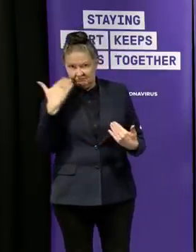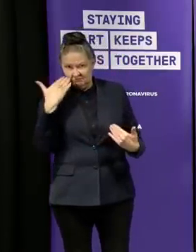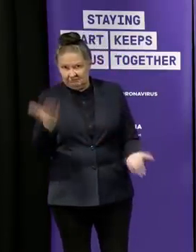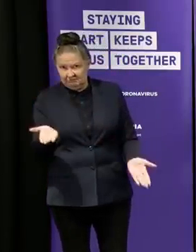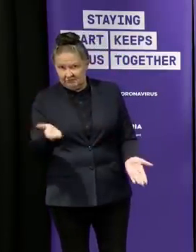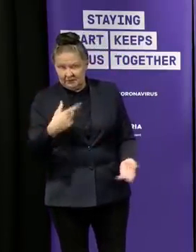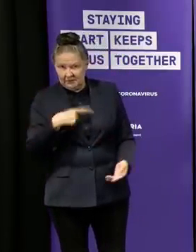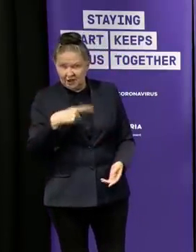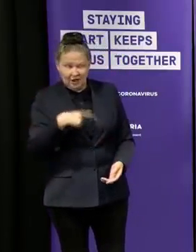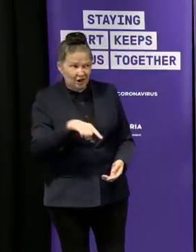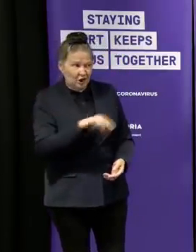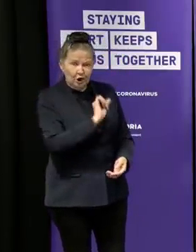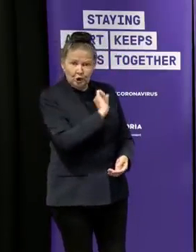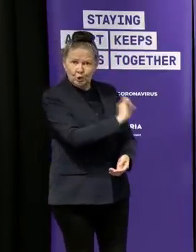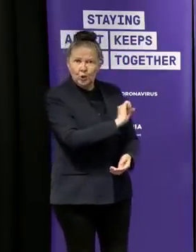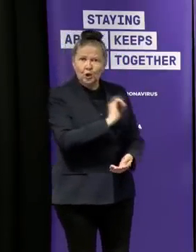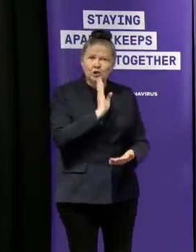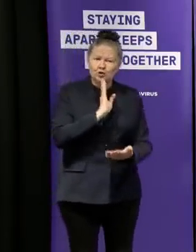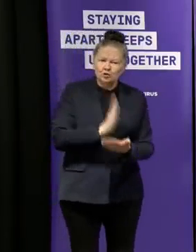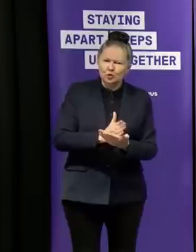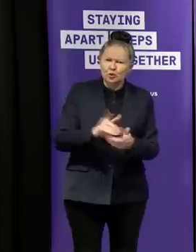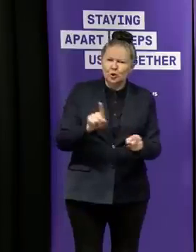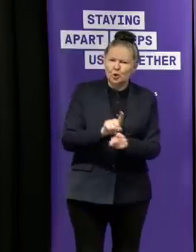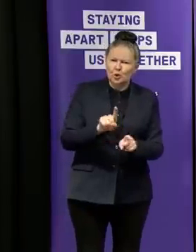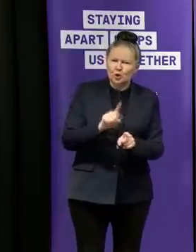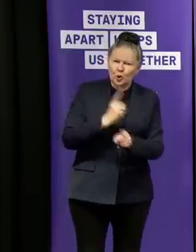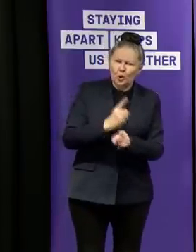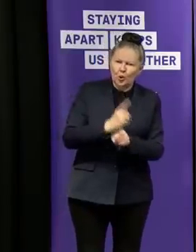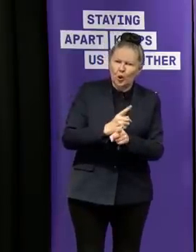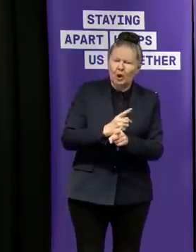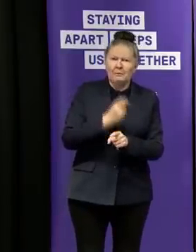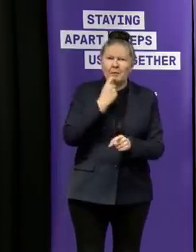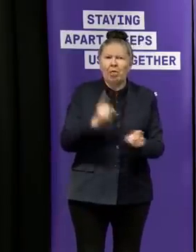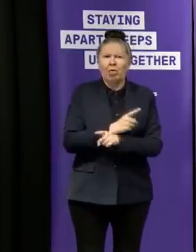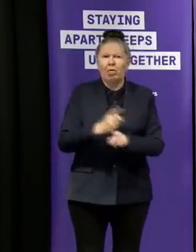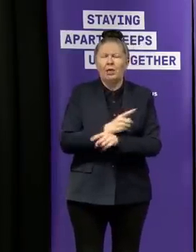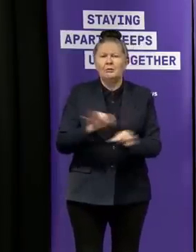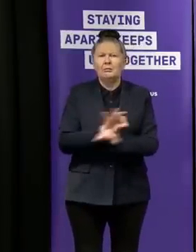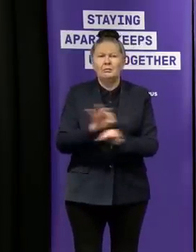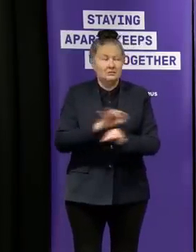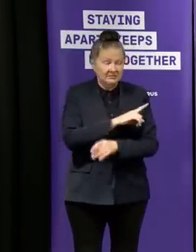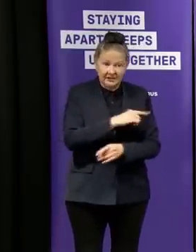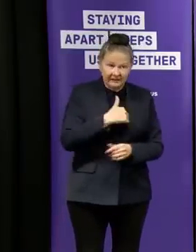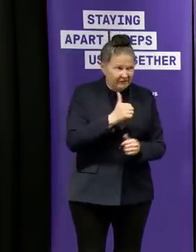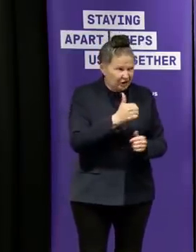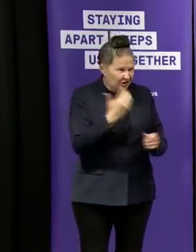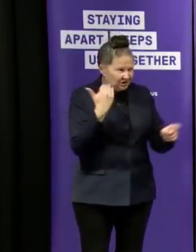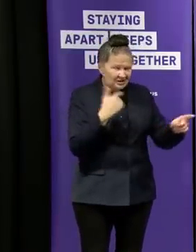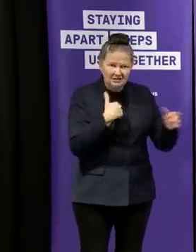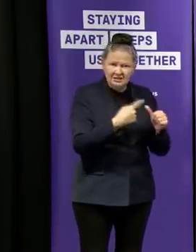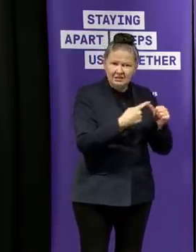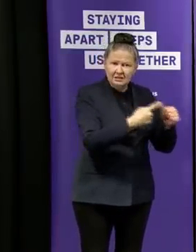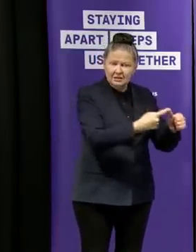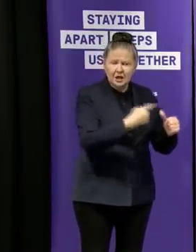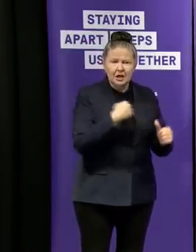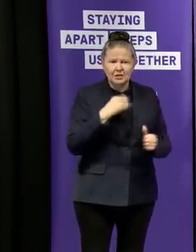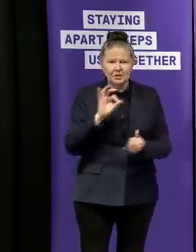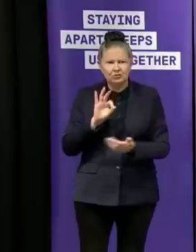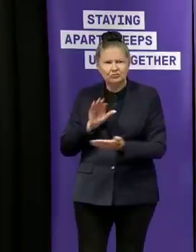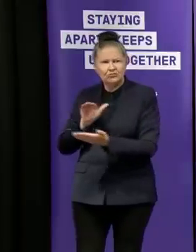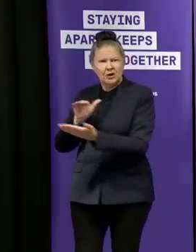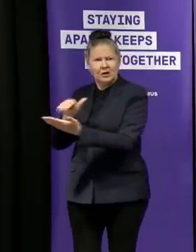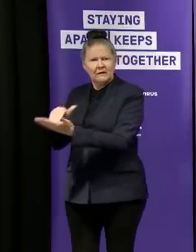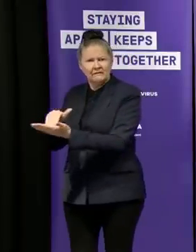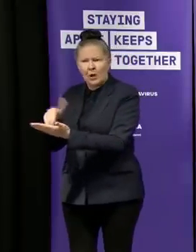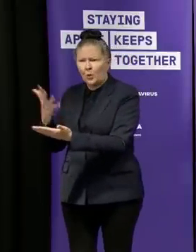your version of the truth, I suppose, keeps changing? I think I've just responded to the question about not being at a meeting where a